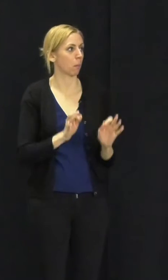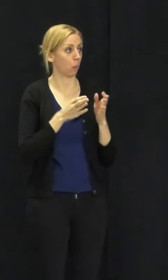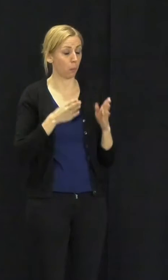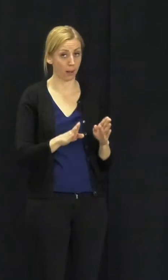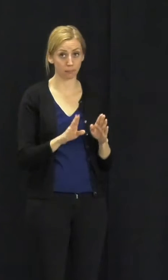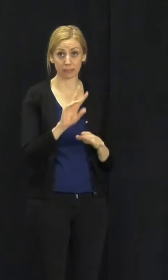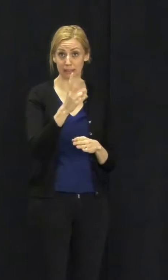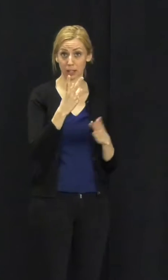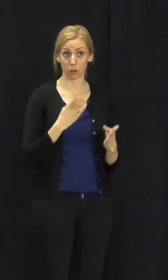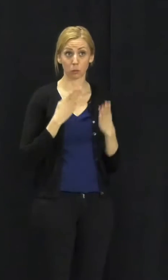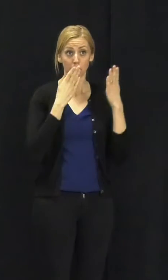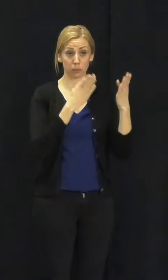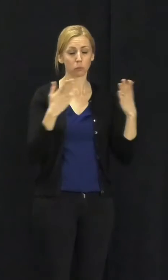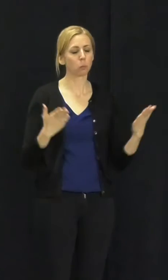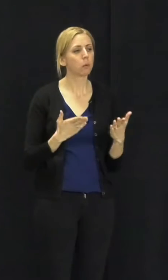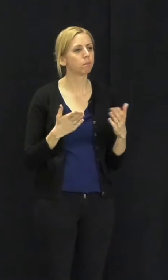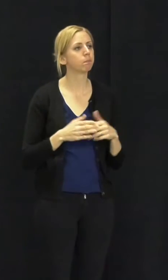incredibly smart,